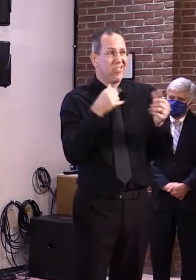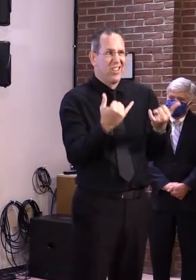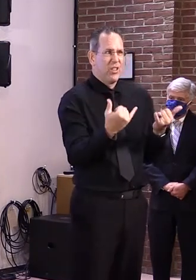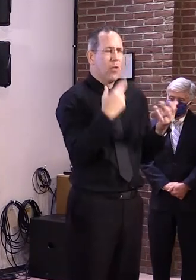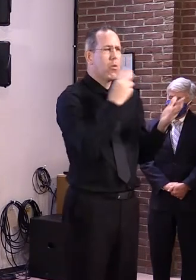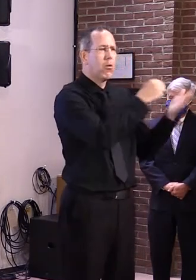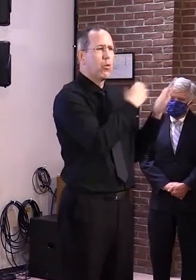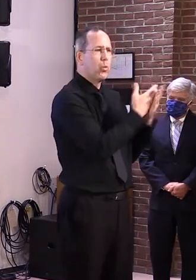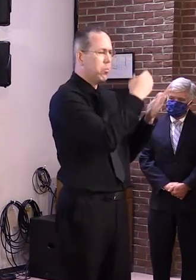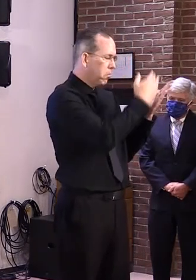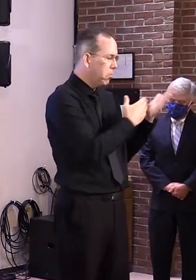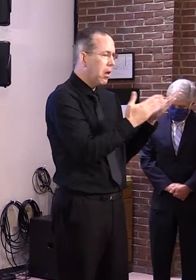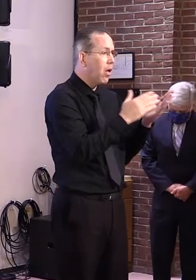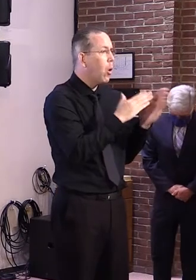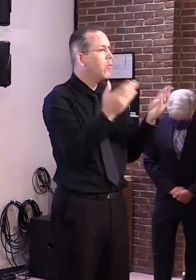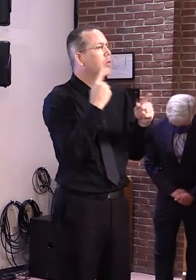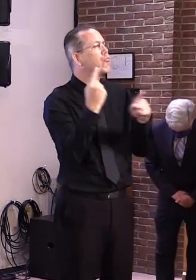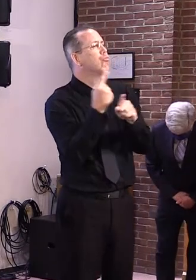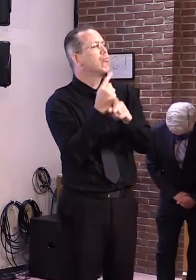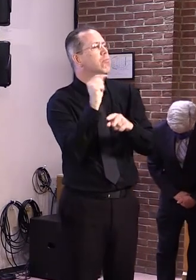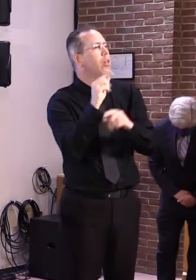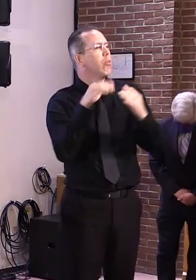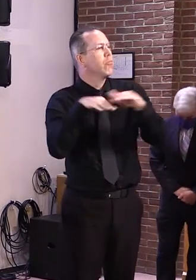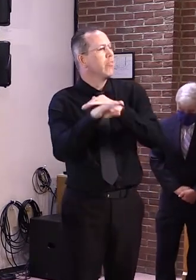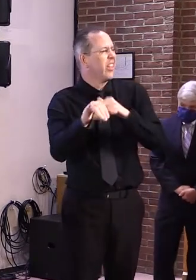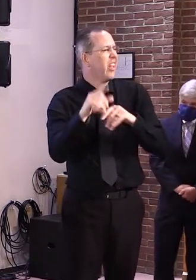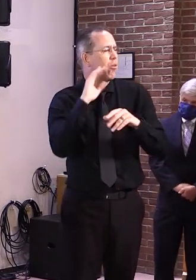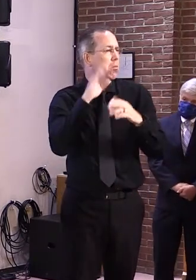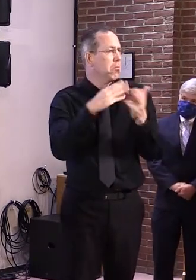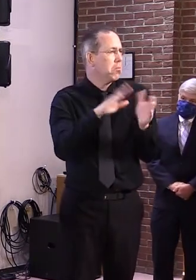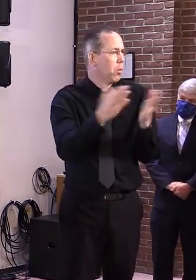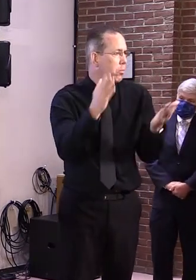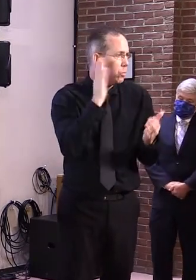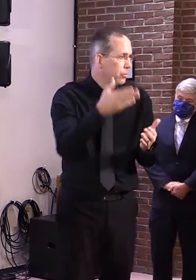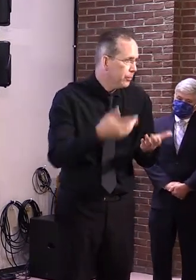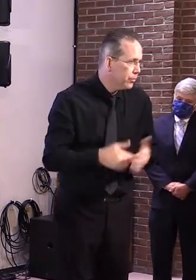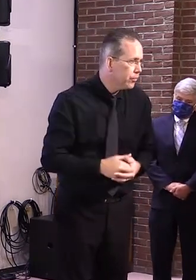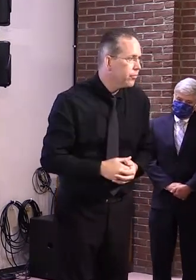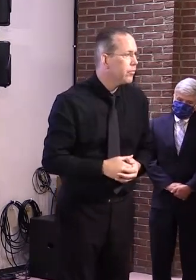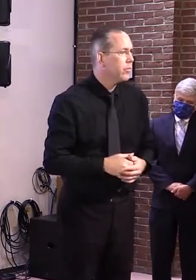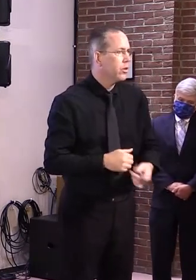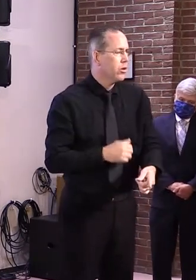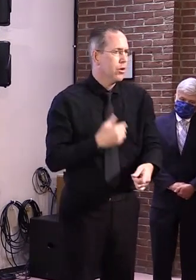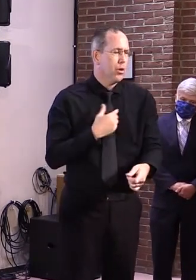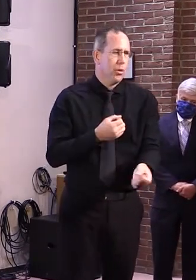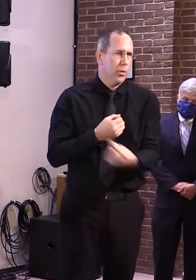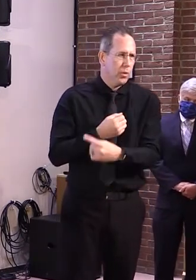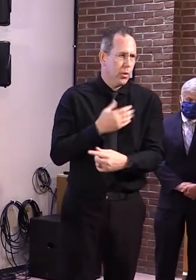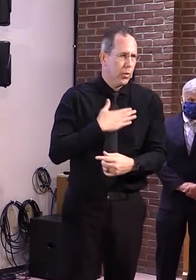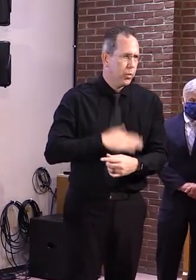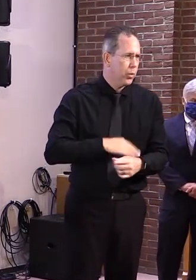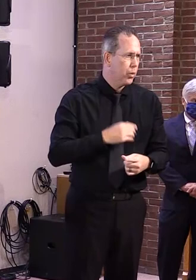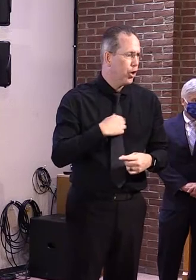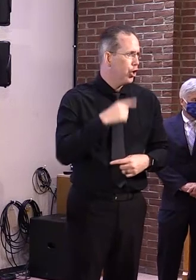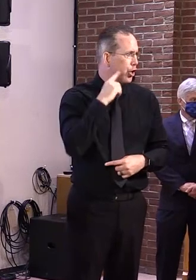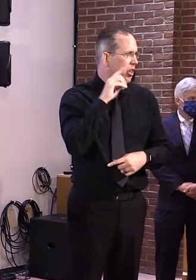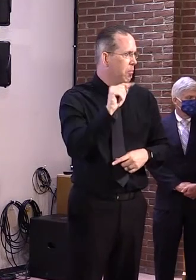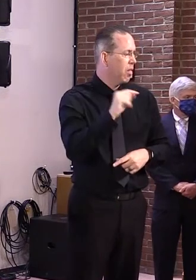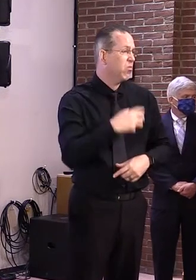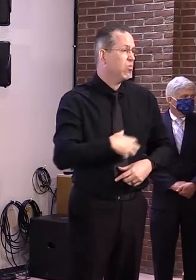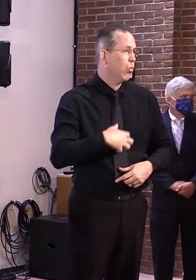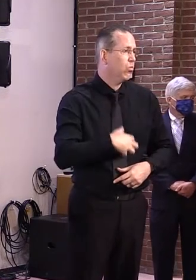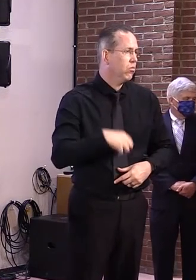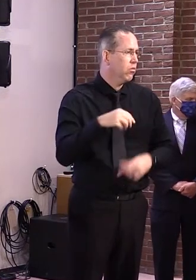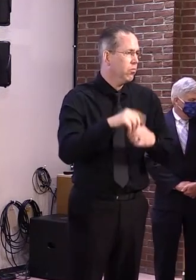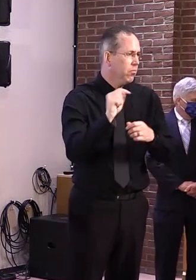Great, because I've had complaints about the porta potties, not anything about them specifically, but that